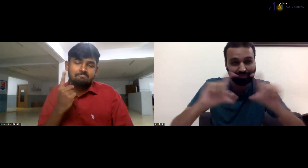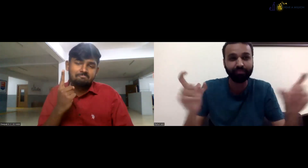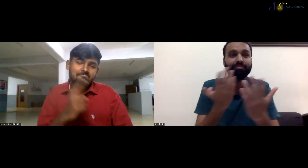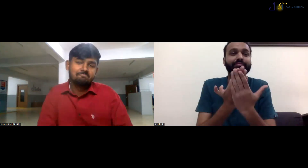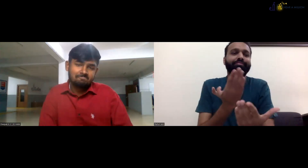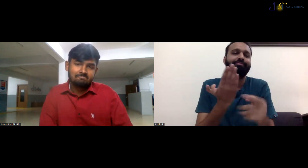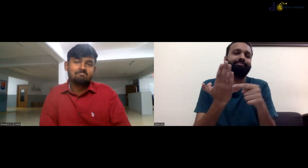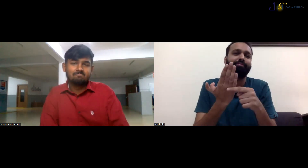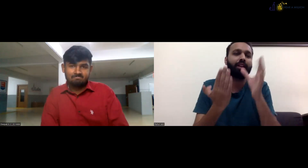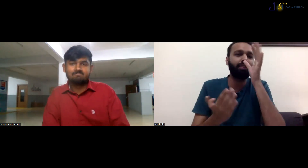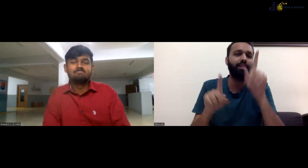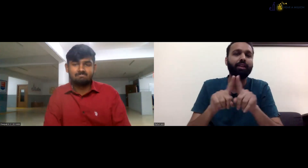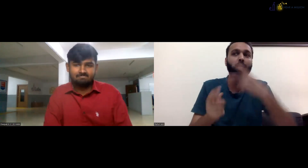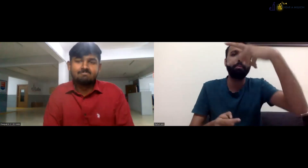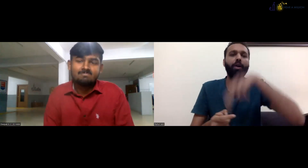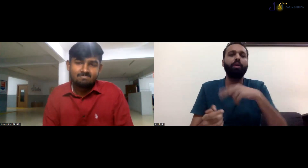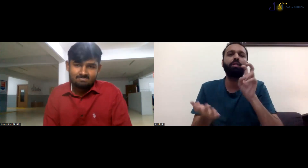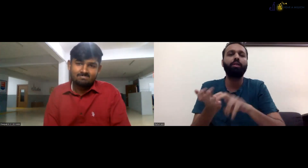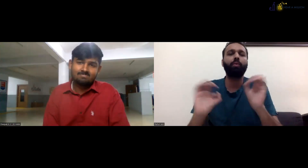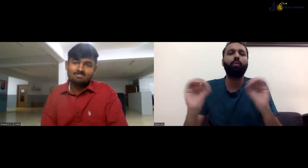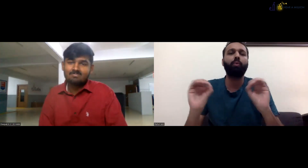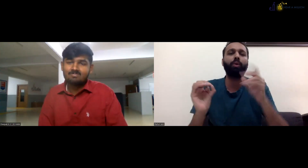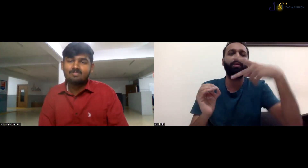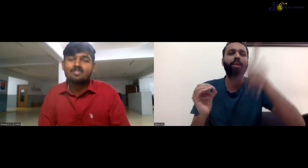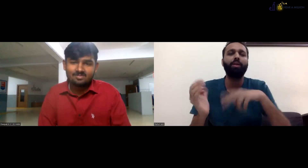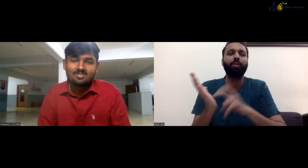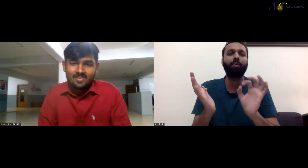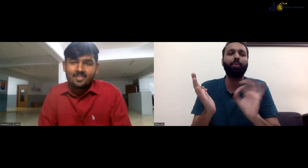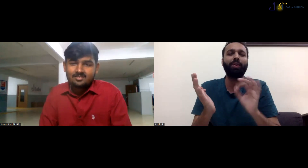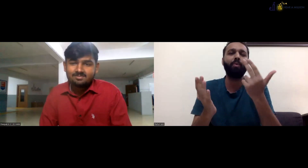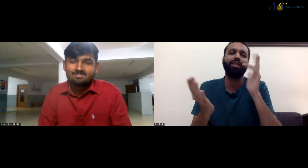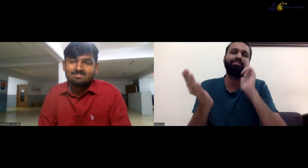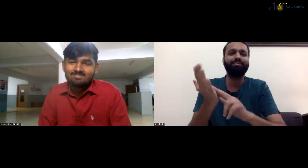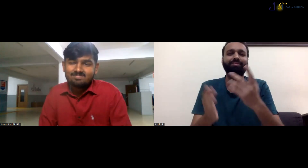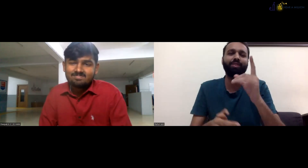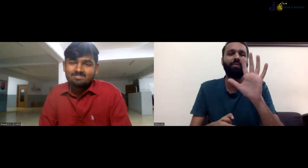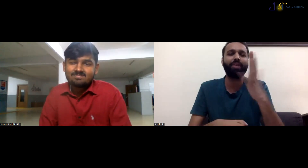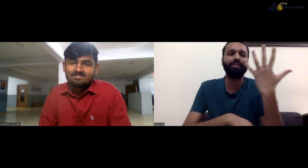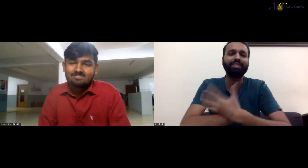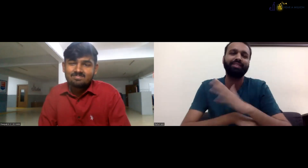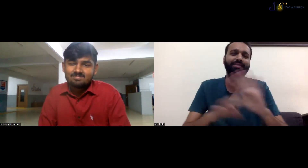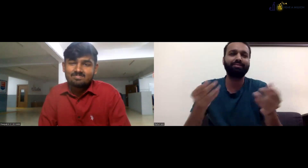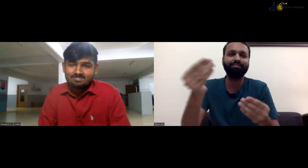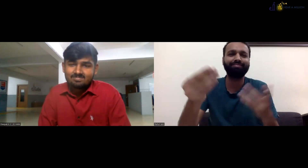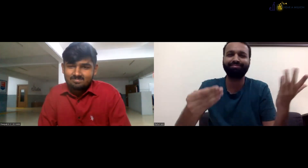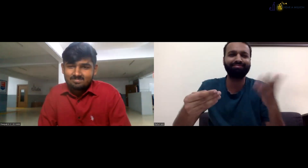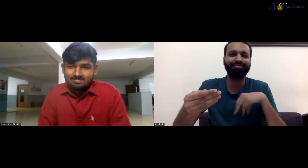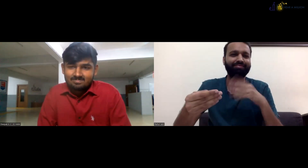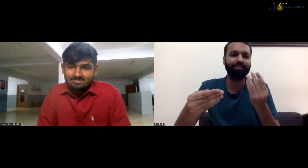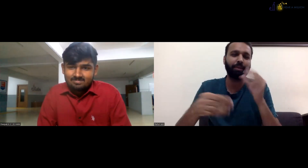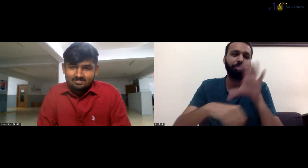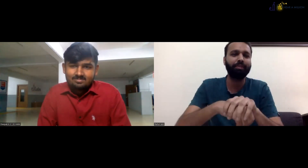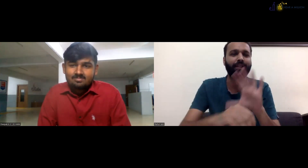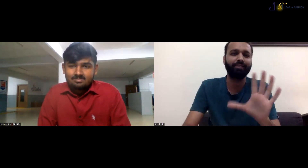travel, and all your bookings and travel information should be clear. Now, if you don't have a return travel, you have a 5-day